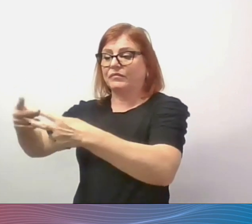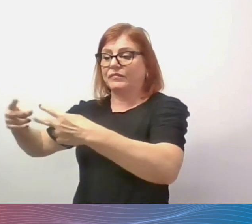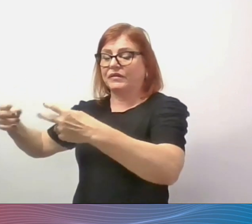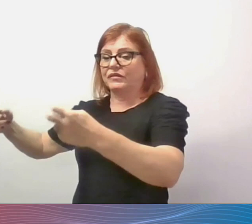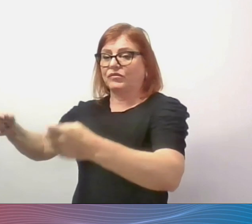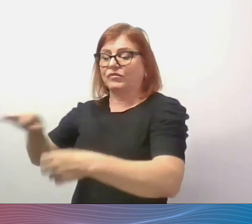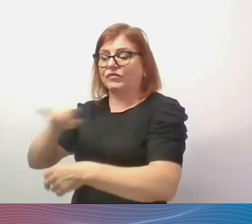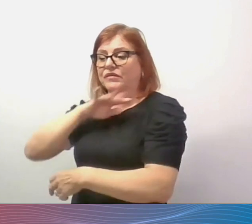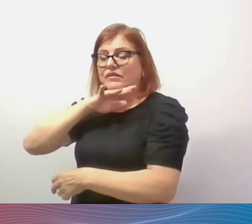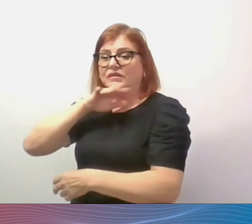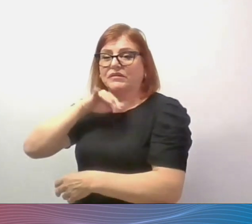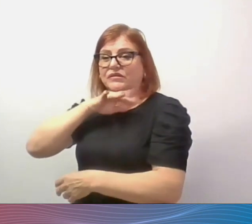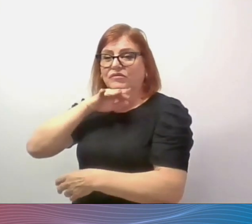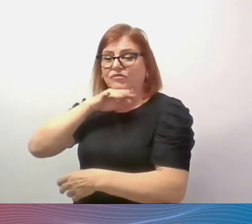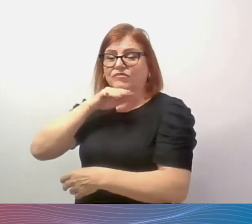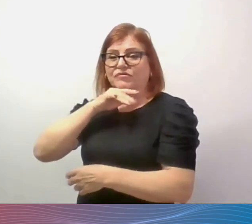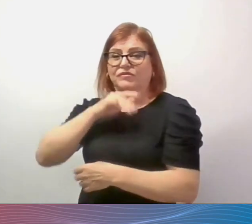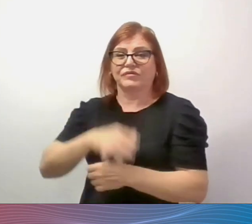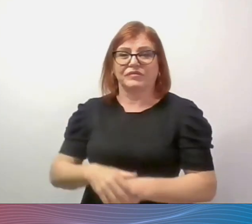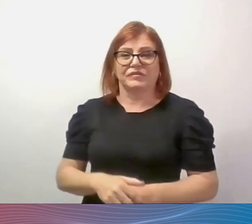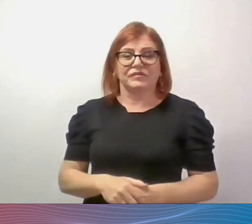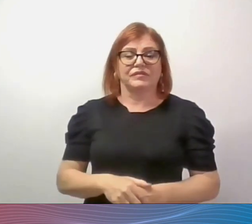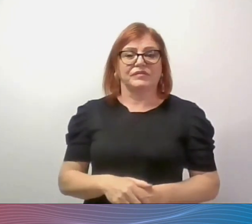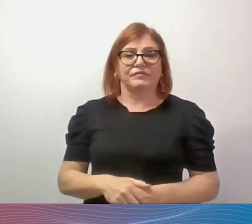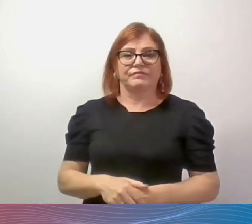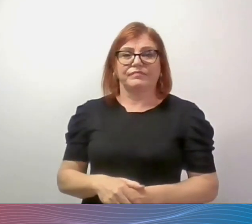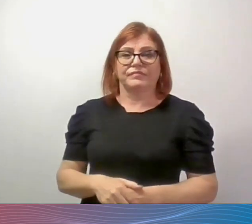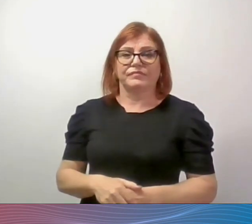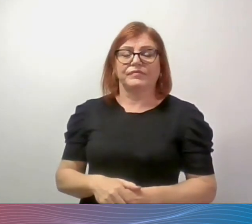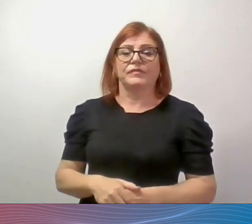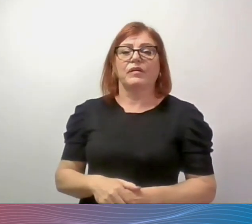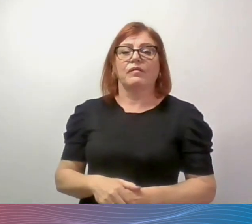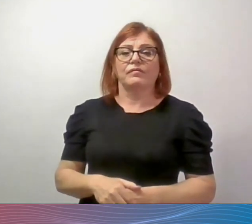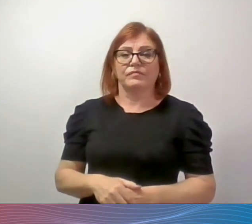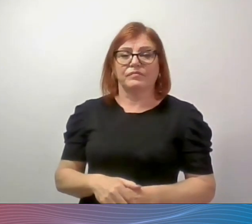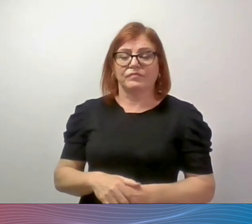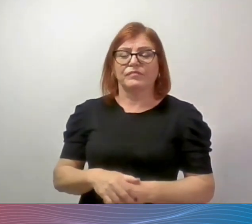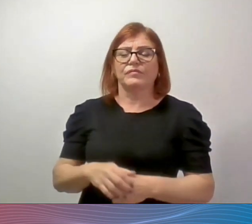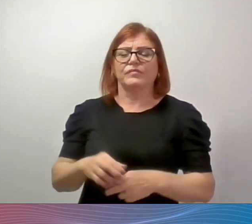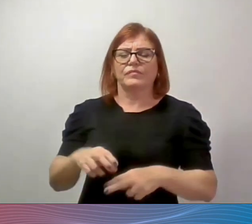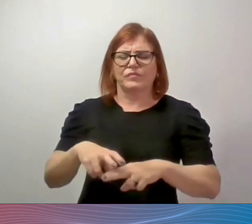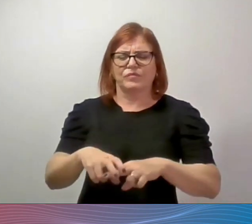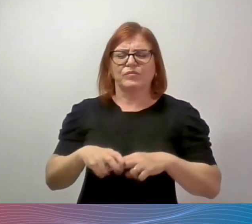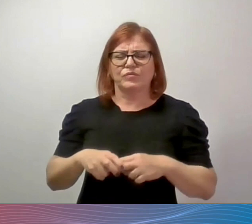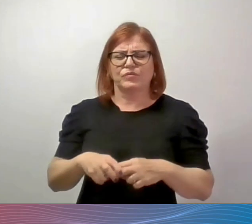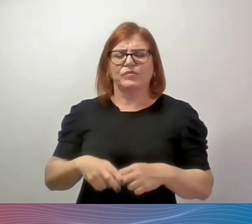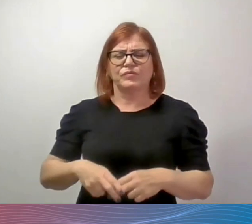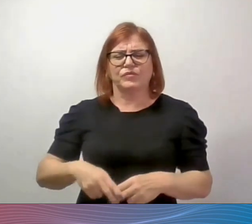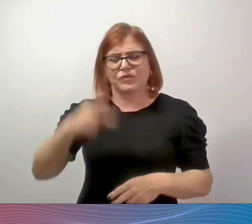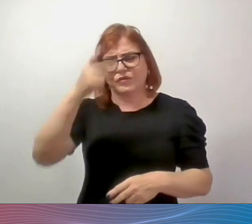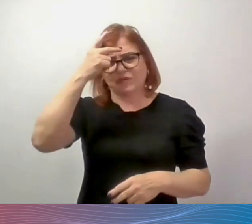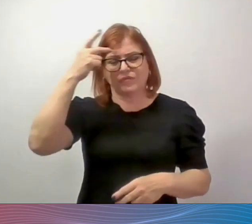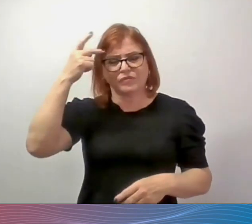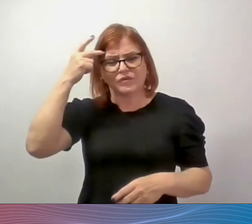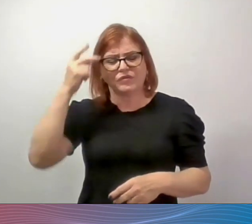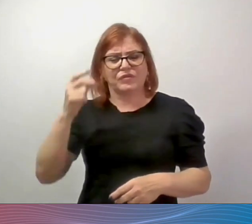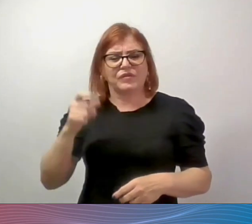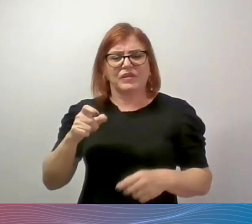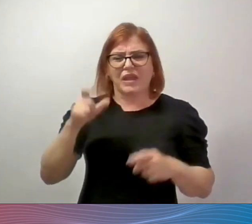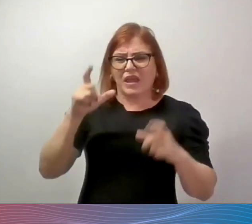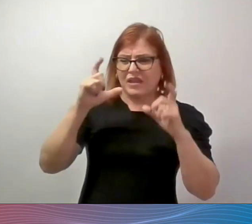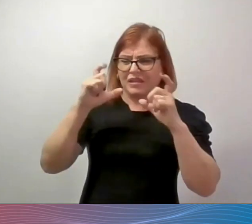irmãos, não poucos caem na pornografia. That's the reason, brothers, not a few will fall